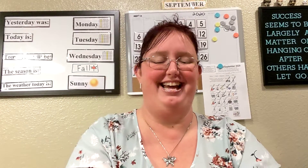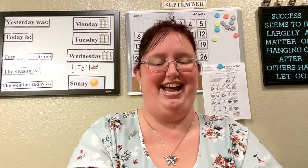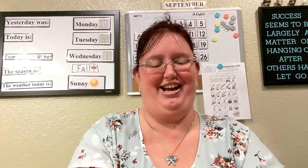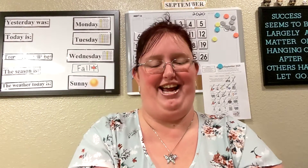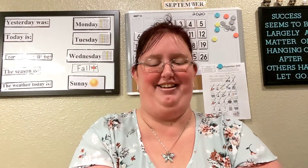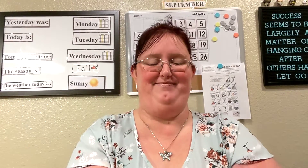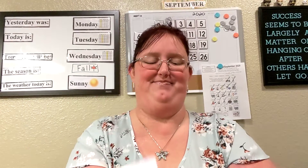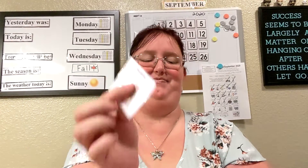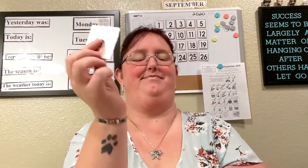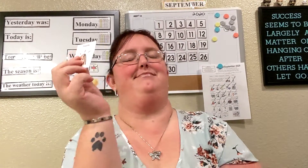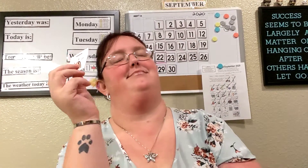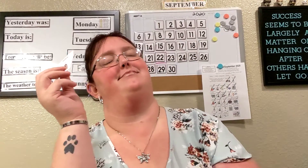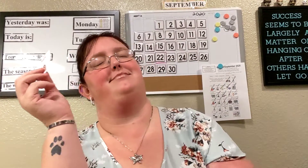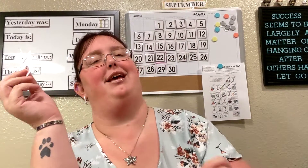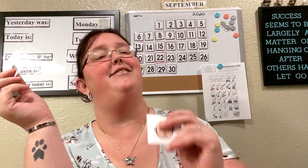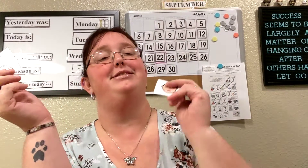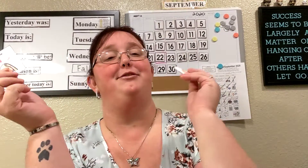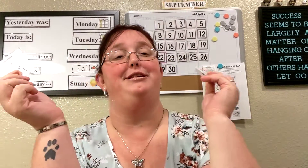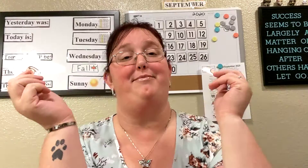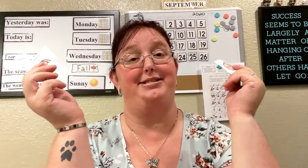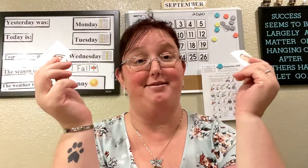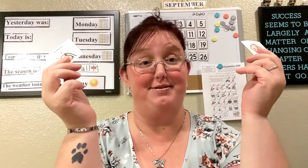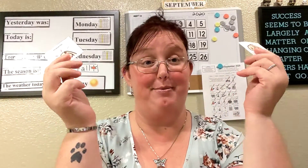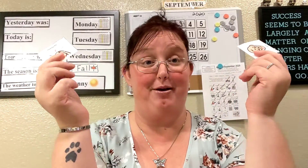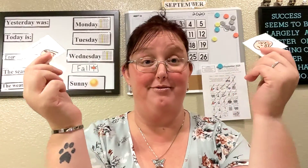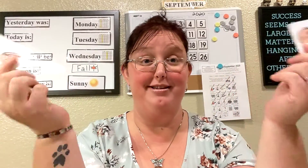All right. I have to entertain myself somehow.